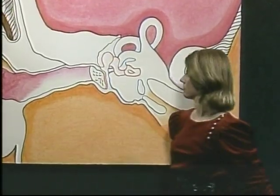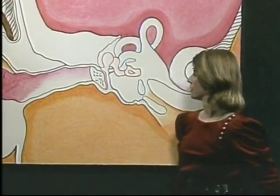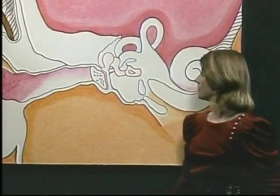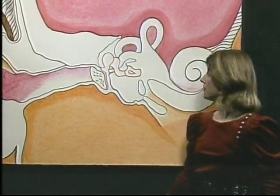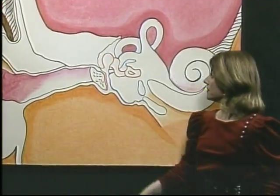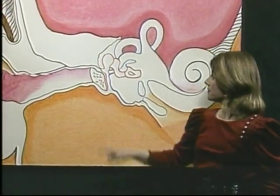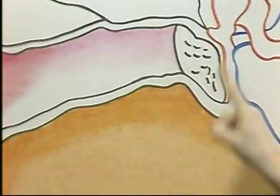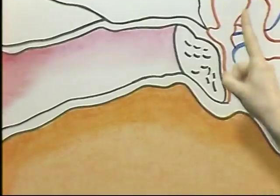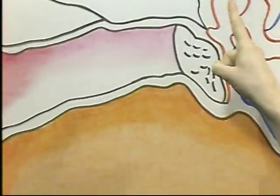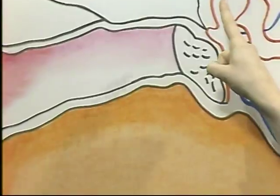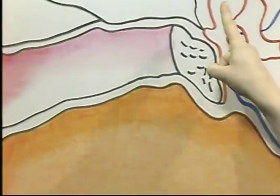be corrected.